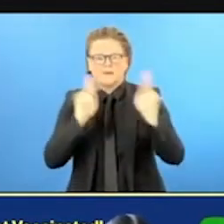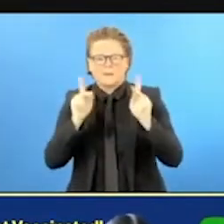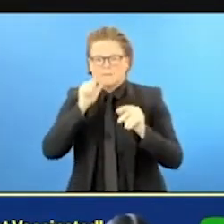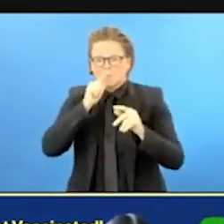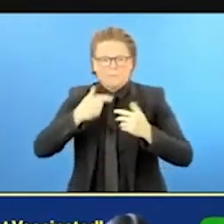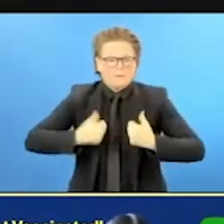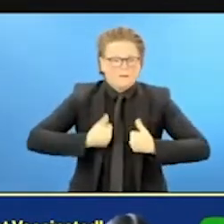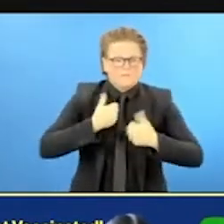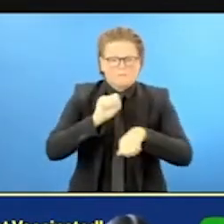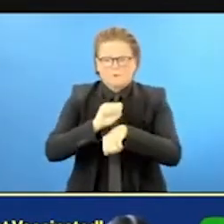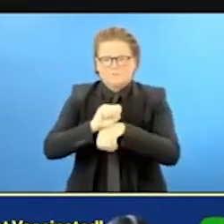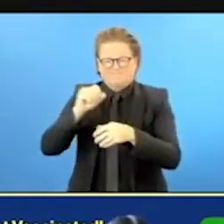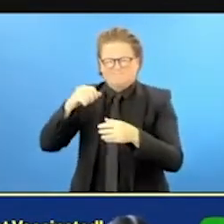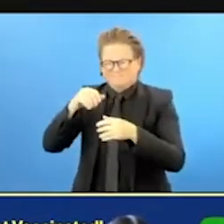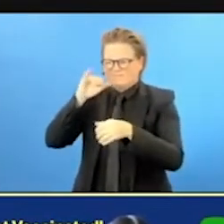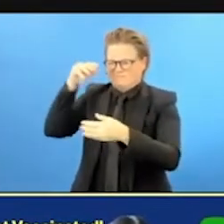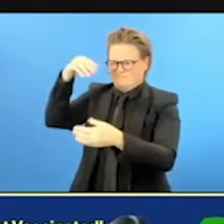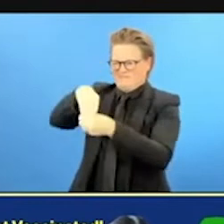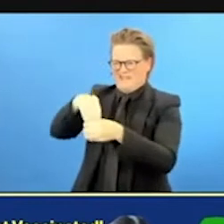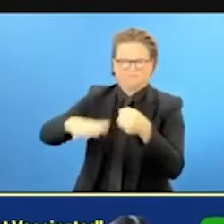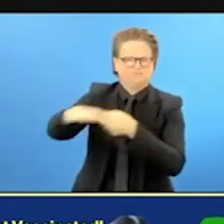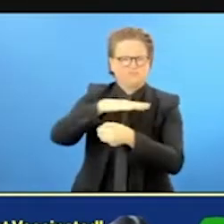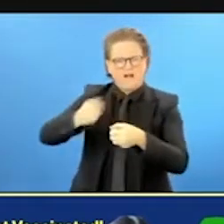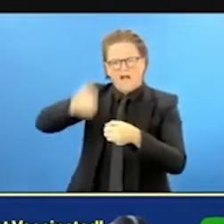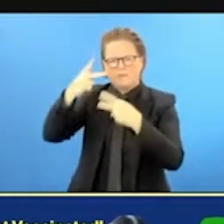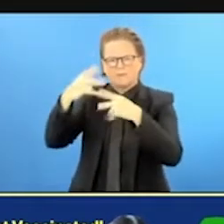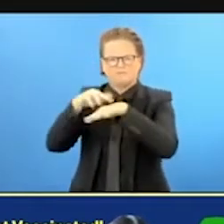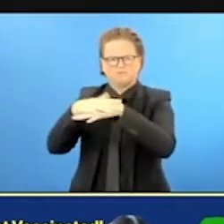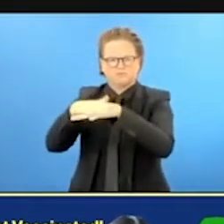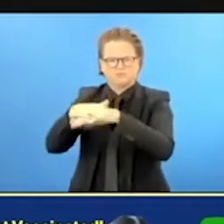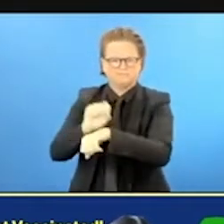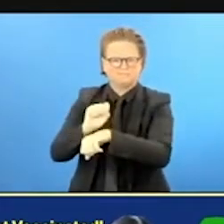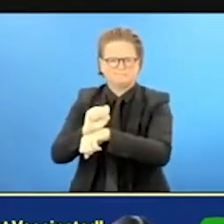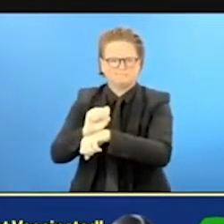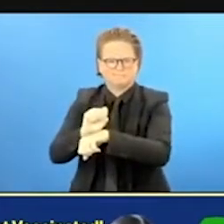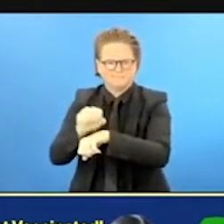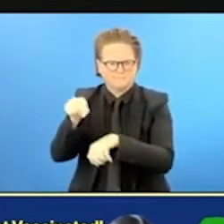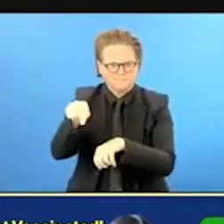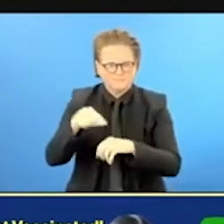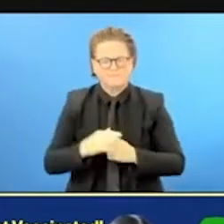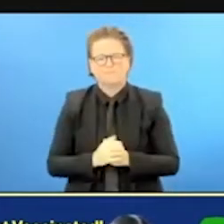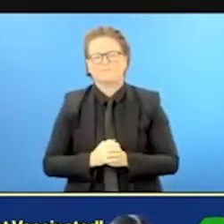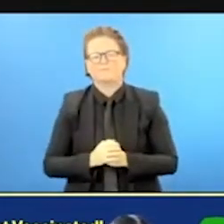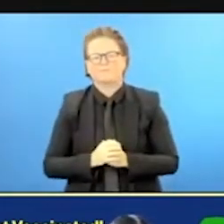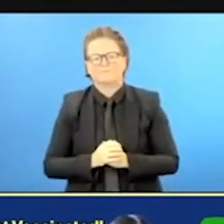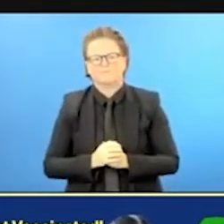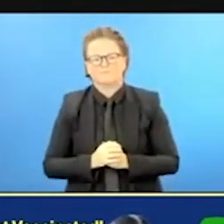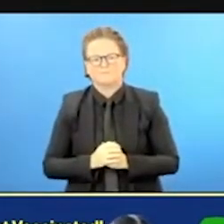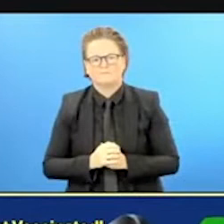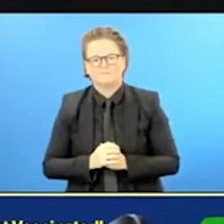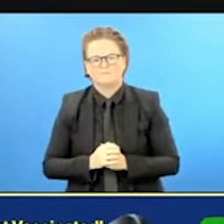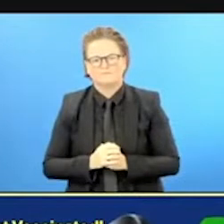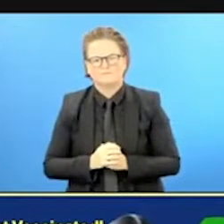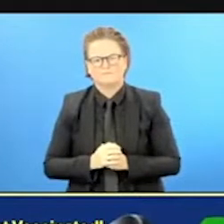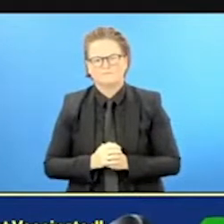care facilities. Next slide, please. So to talk a little bit more about who